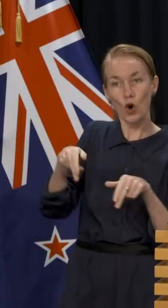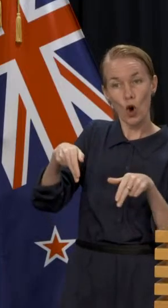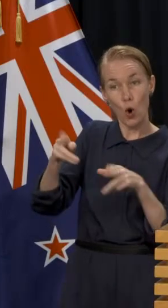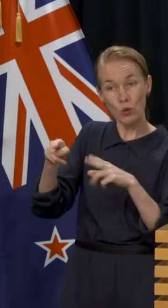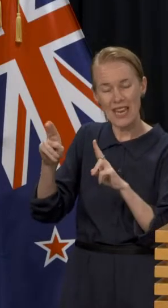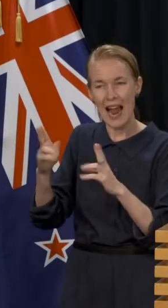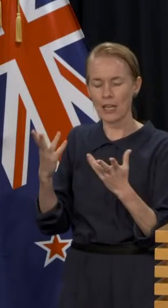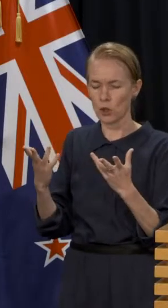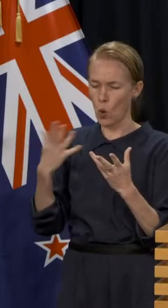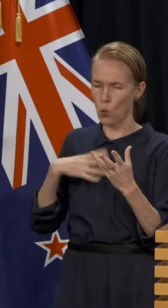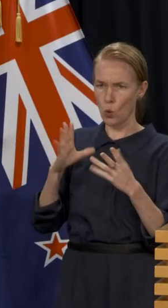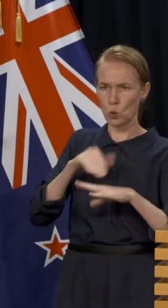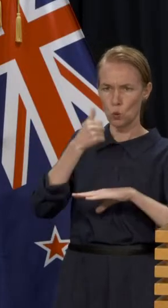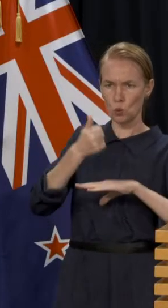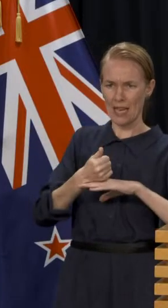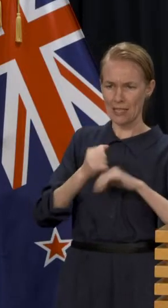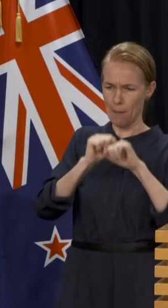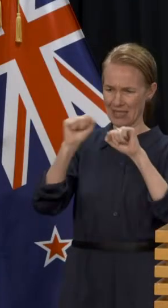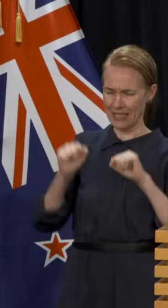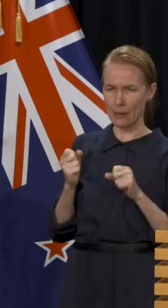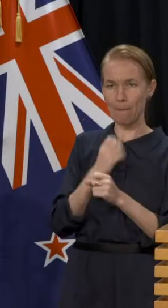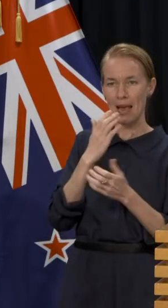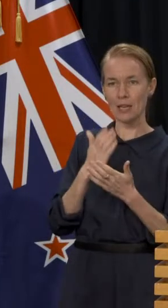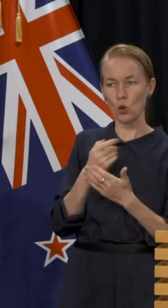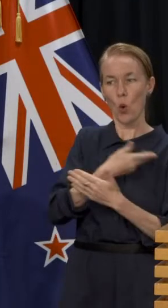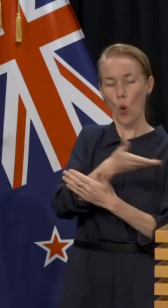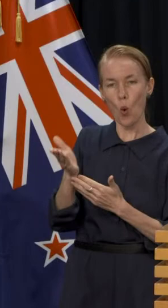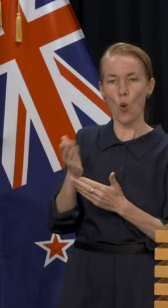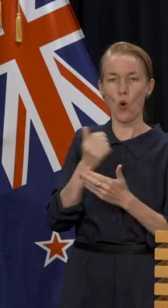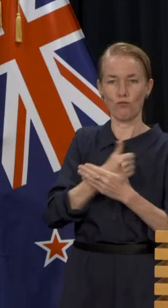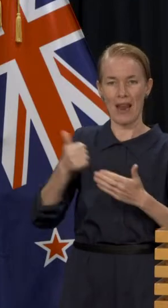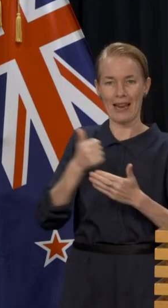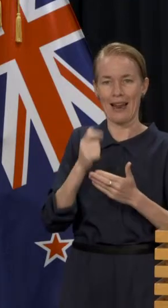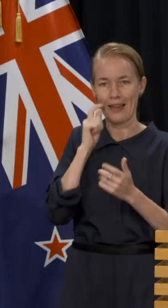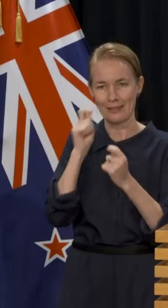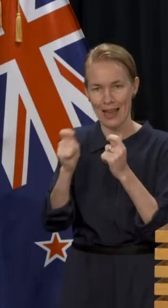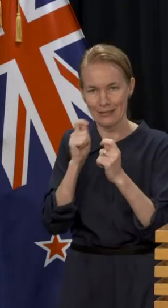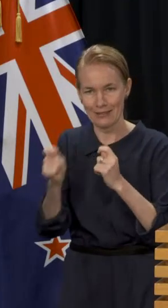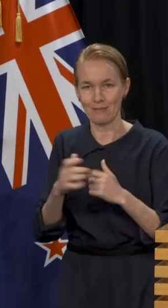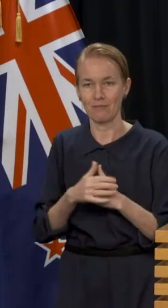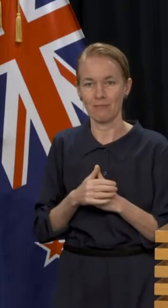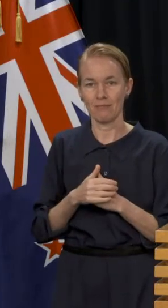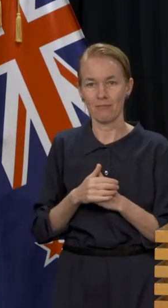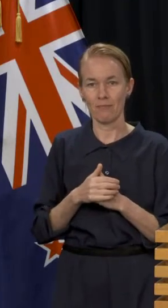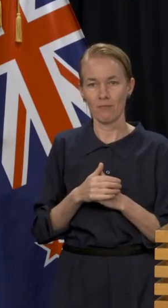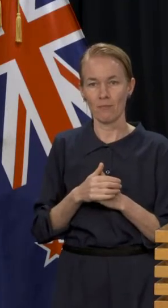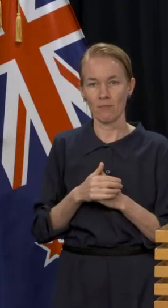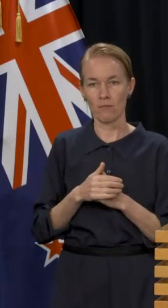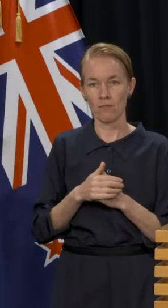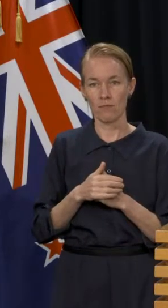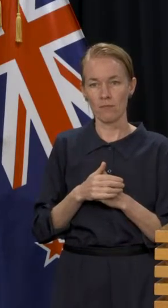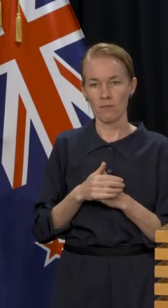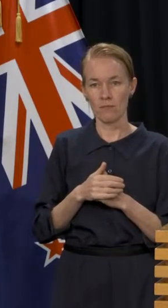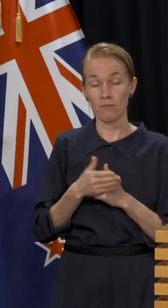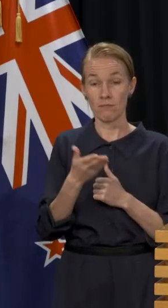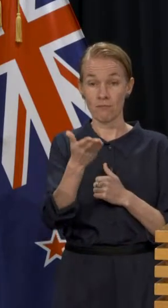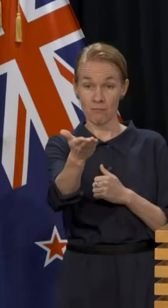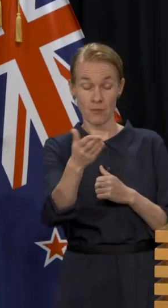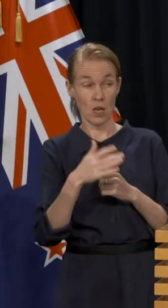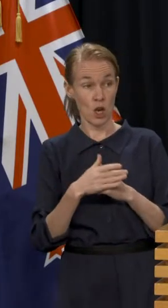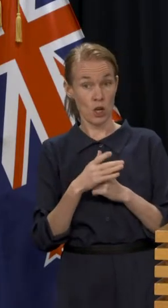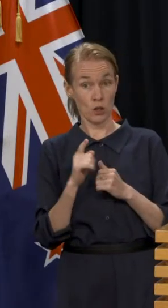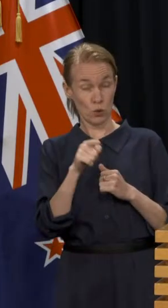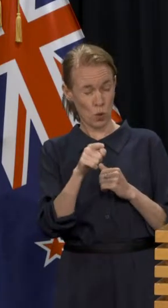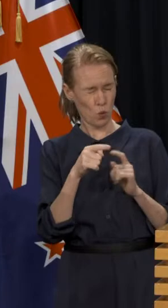in a way that captures all of them on a regular basis. 363 or 383, sorry, forgive me, that were done in the managed